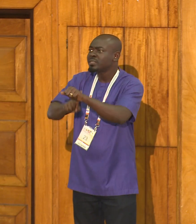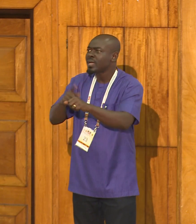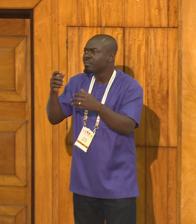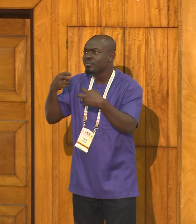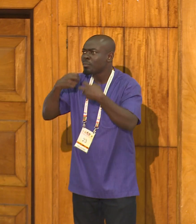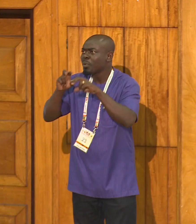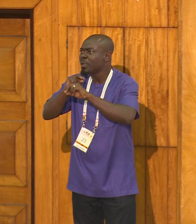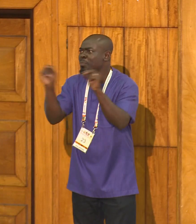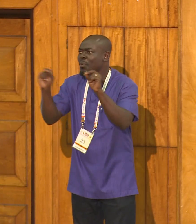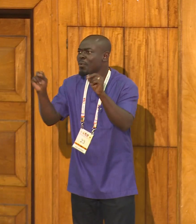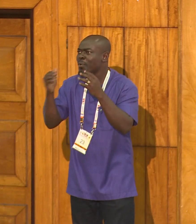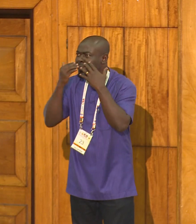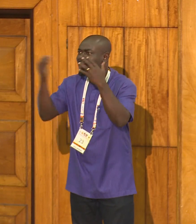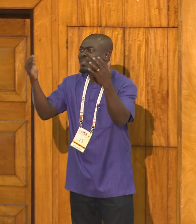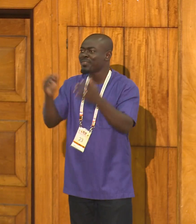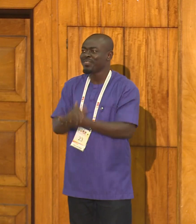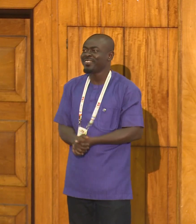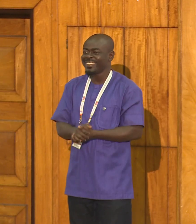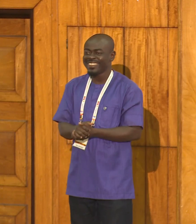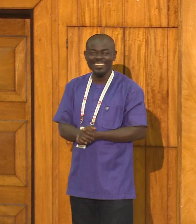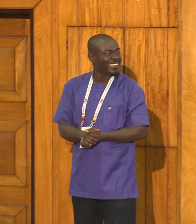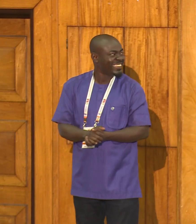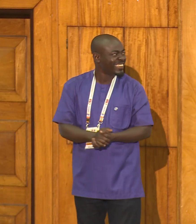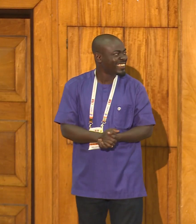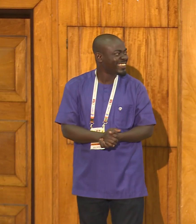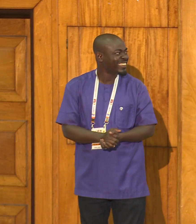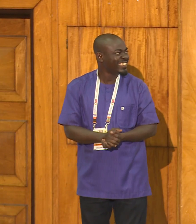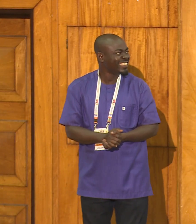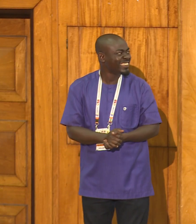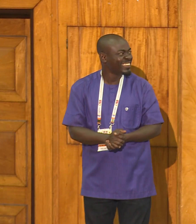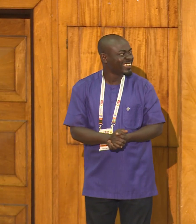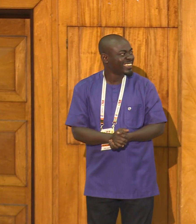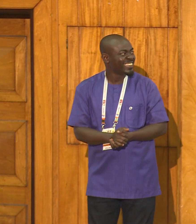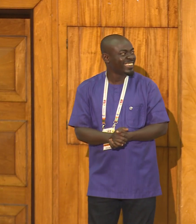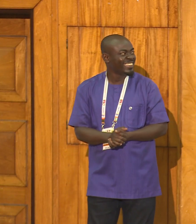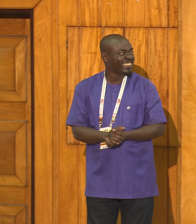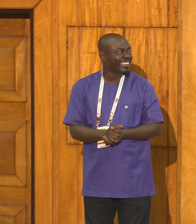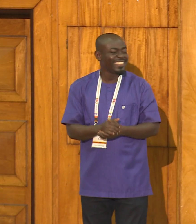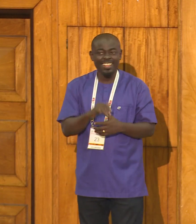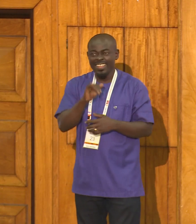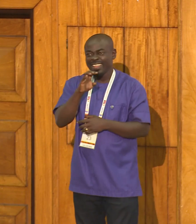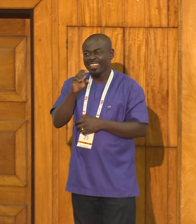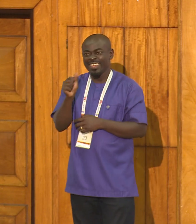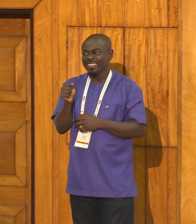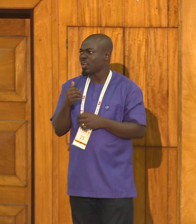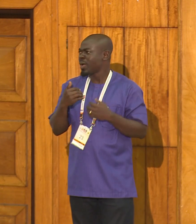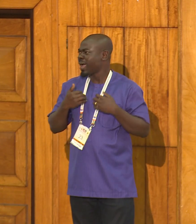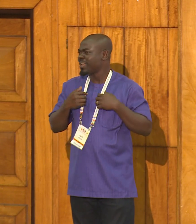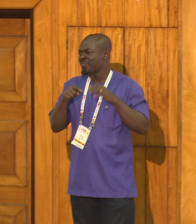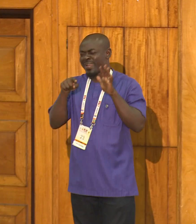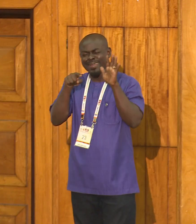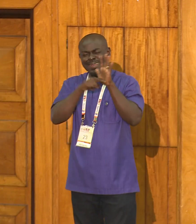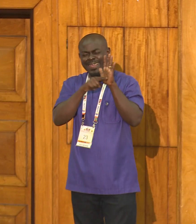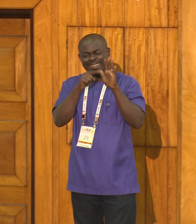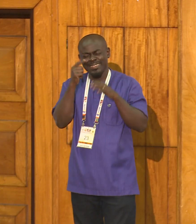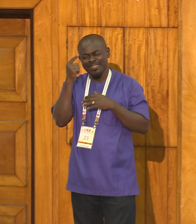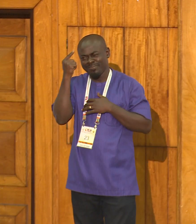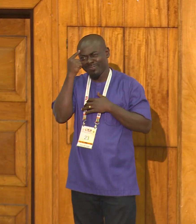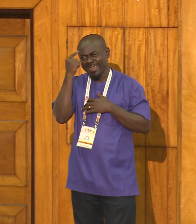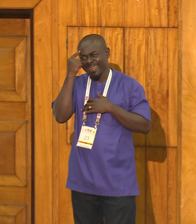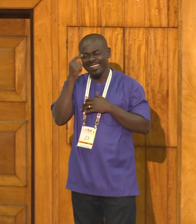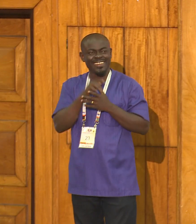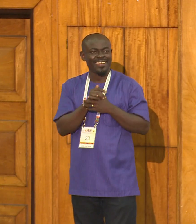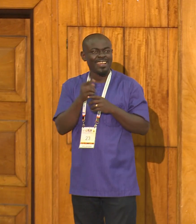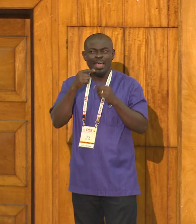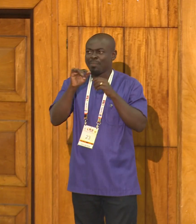struggling. But I was going away from this ICASA with a very negative whatever